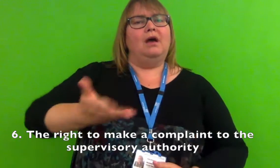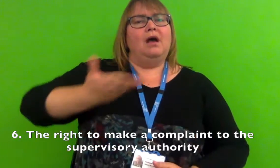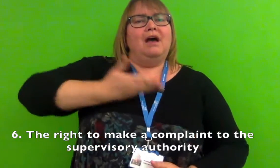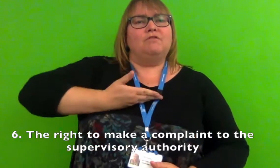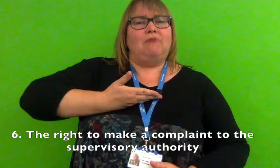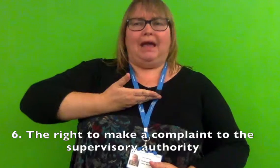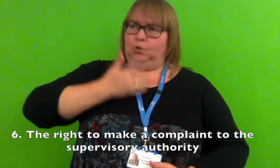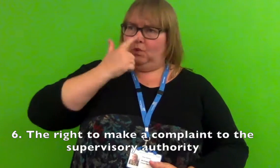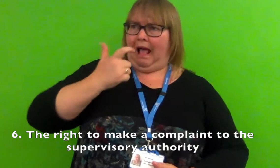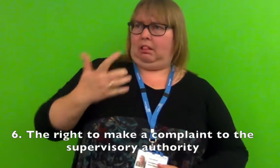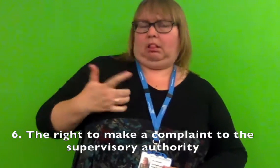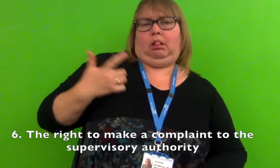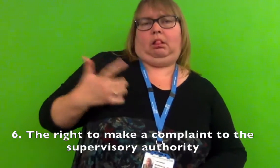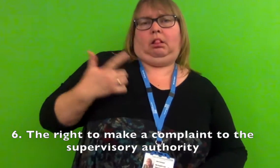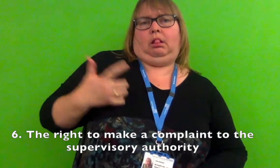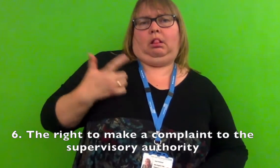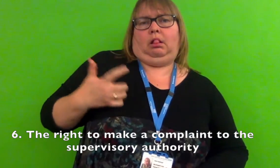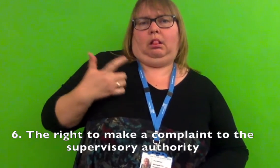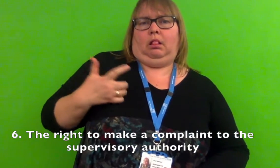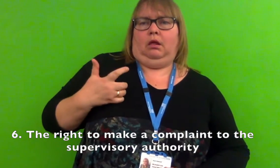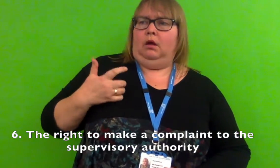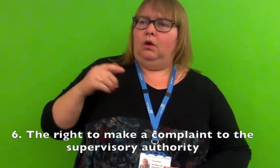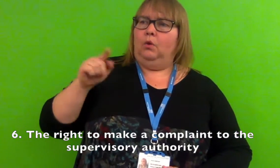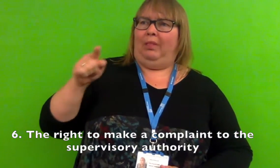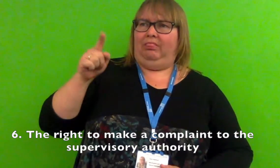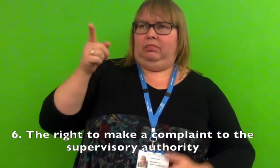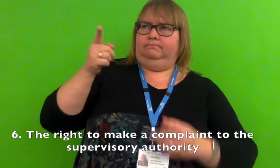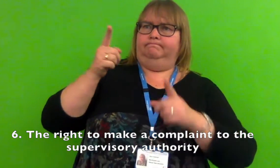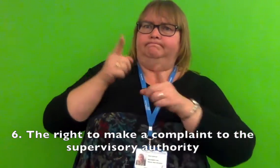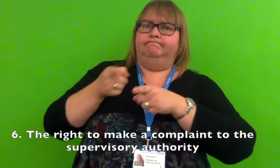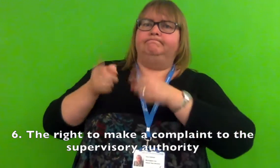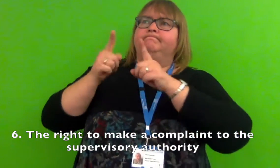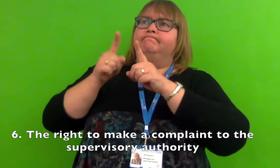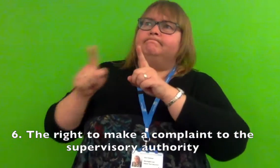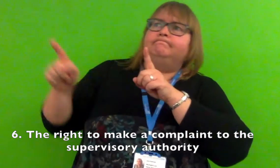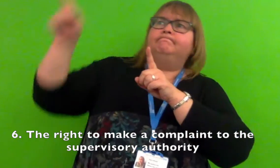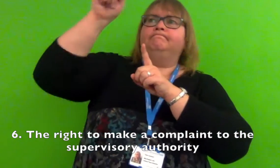The right to make a complaint to the supervisory authority.